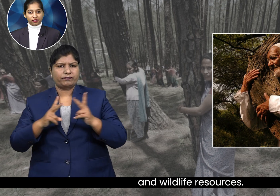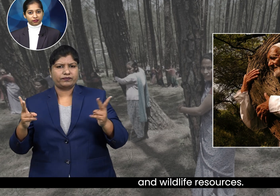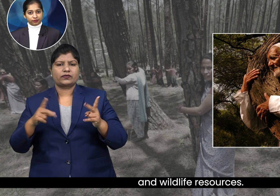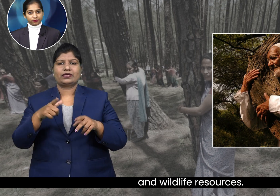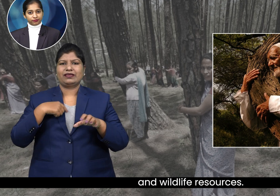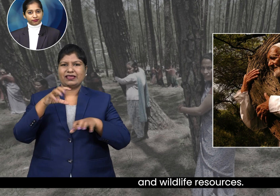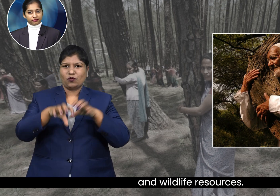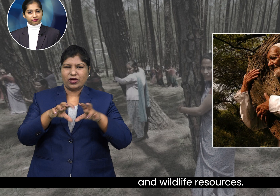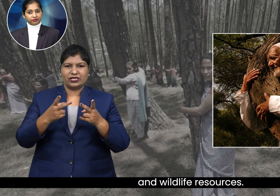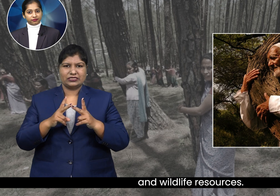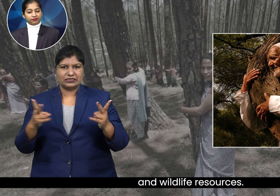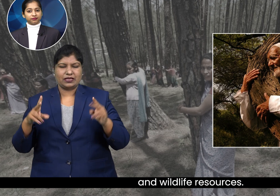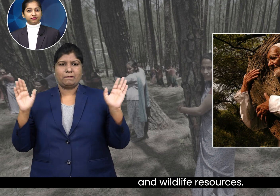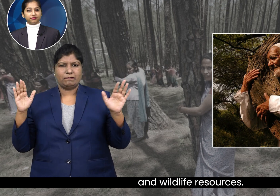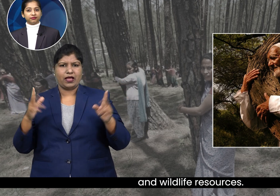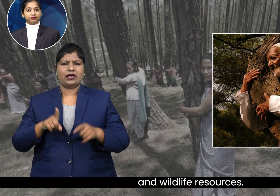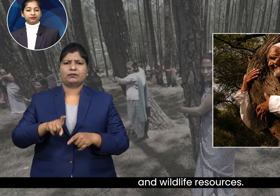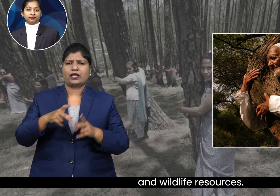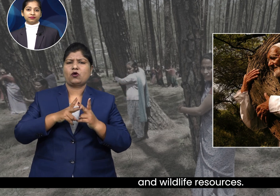resources.